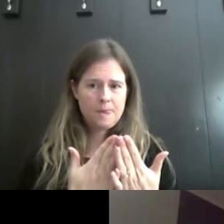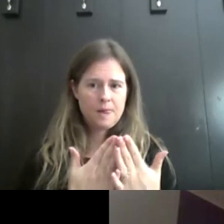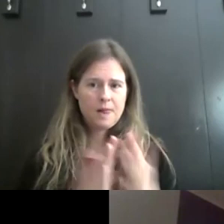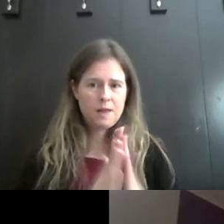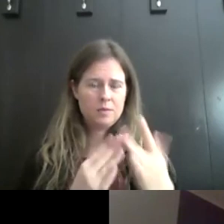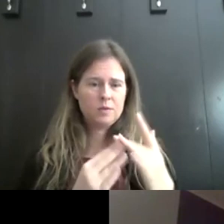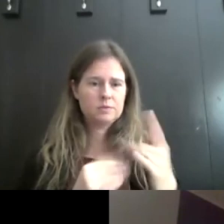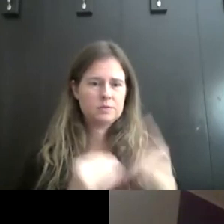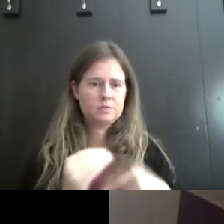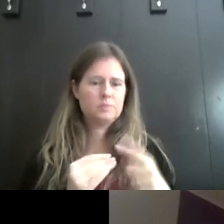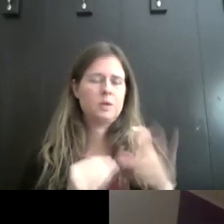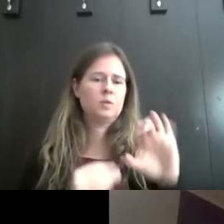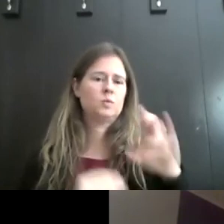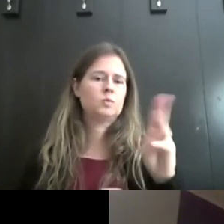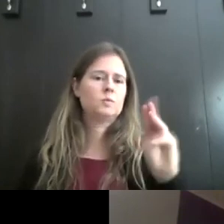Chumash?